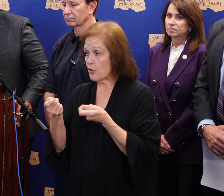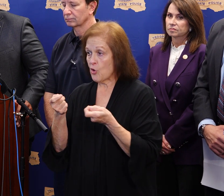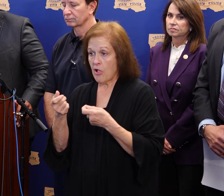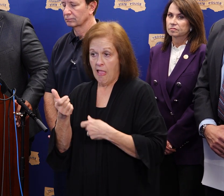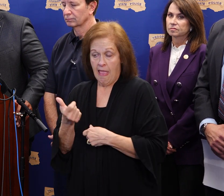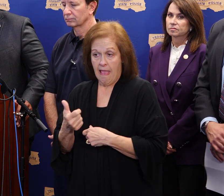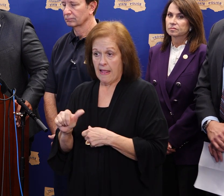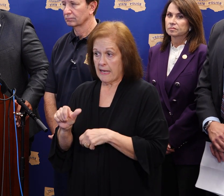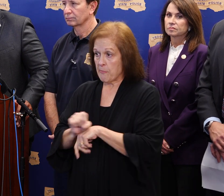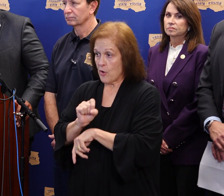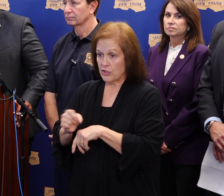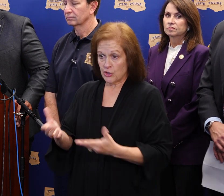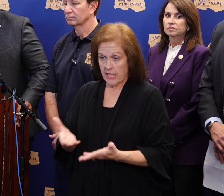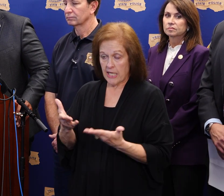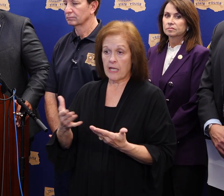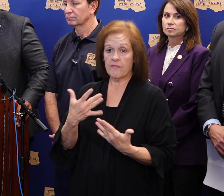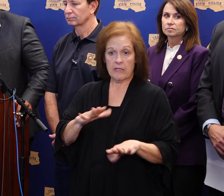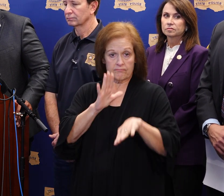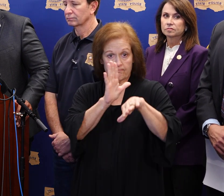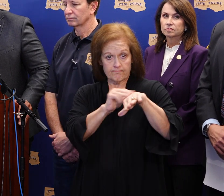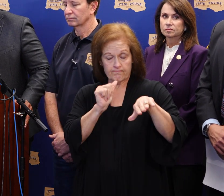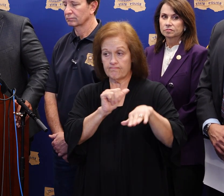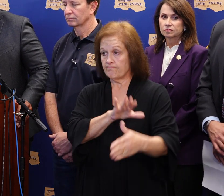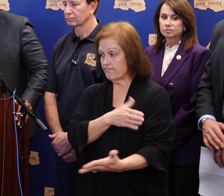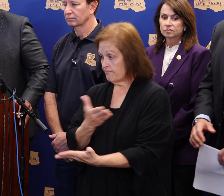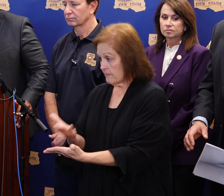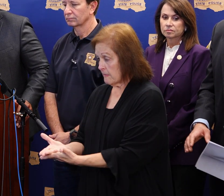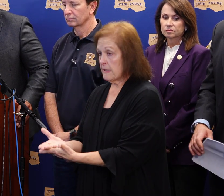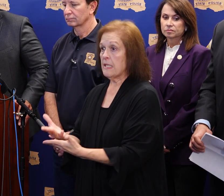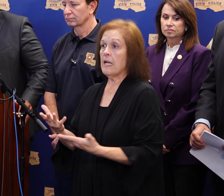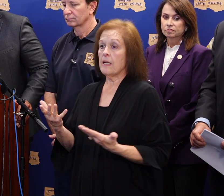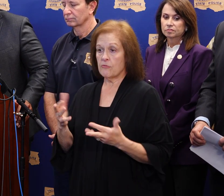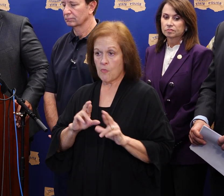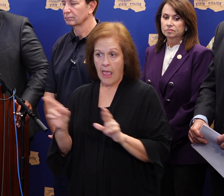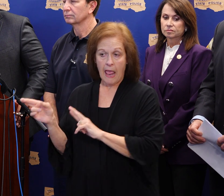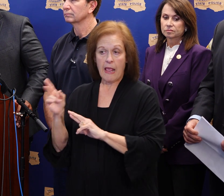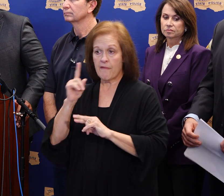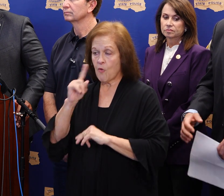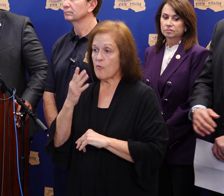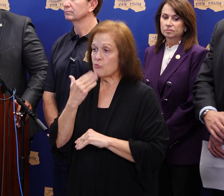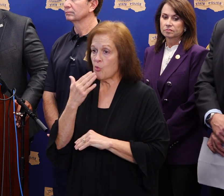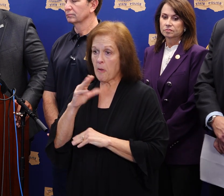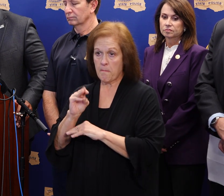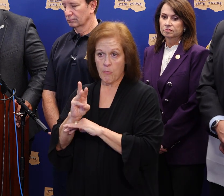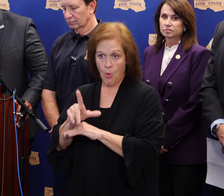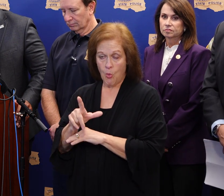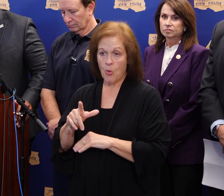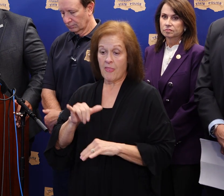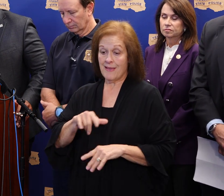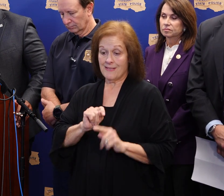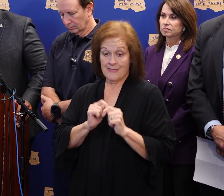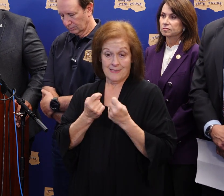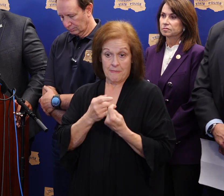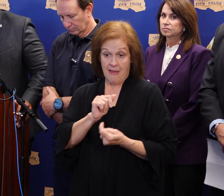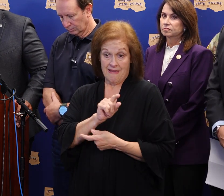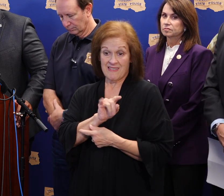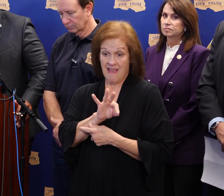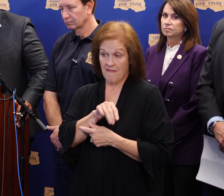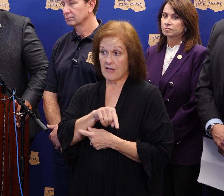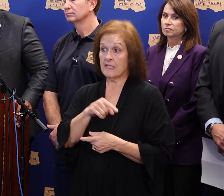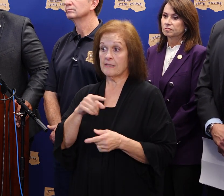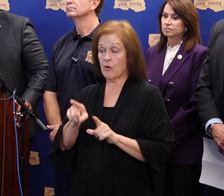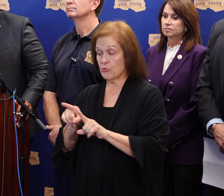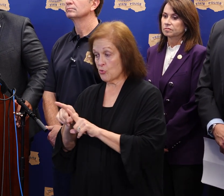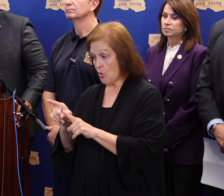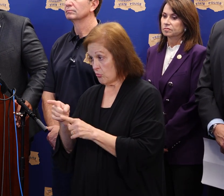is deployed, on set, and ready for the Sugar Bowl today. This team is also made available to the Louisiana